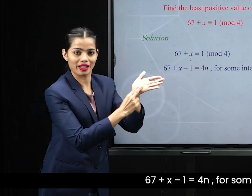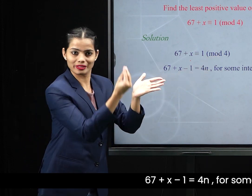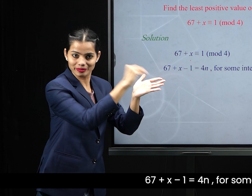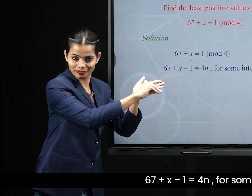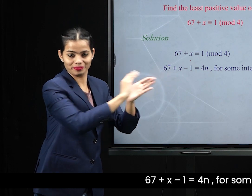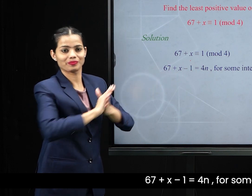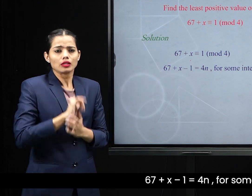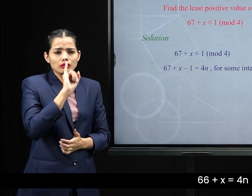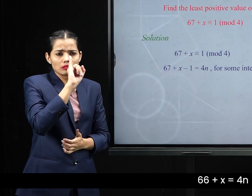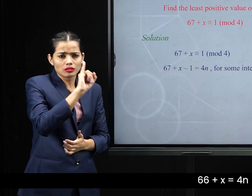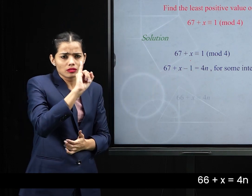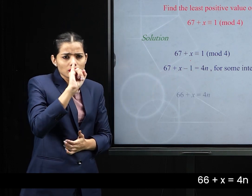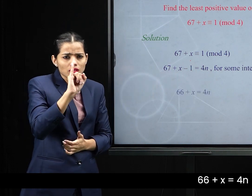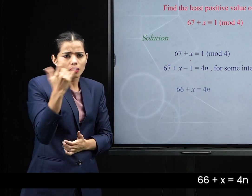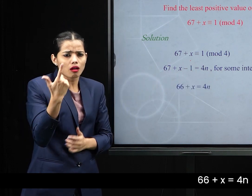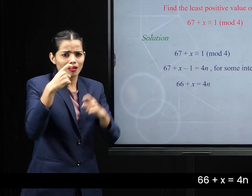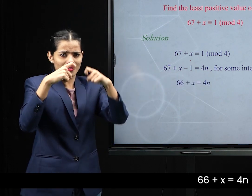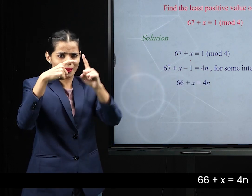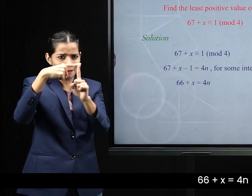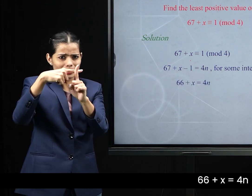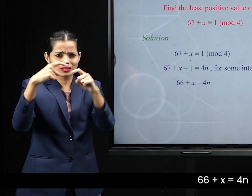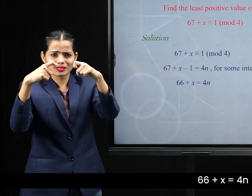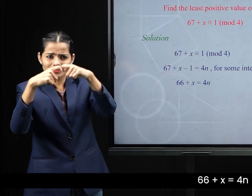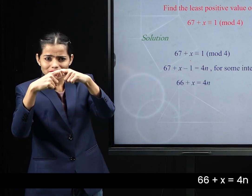n. 66 plus x is equal to 4n.